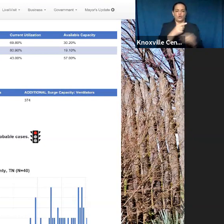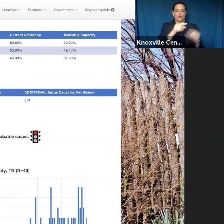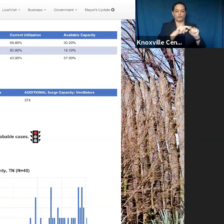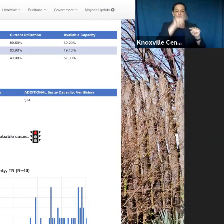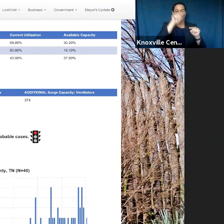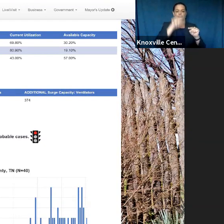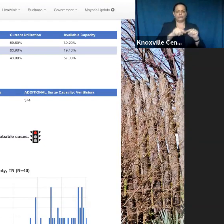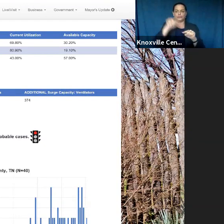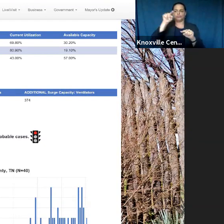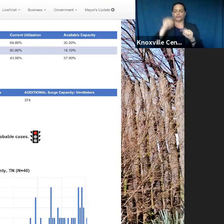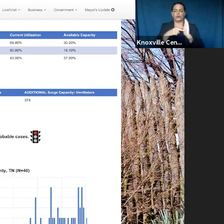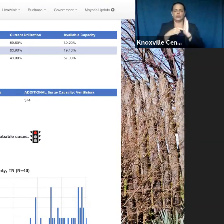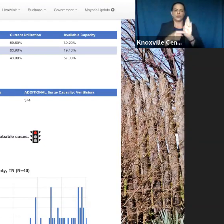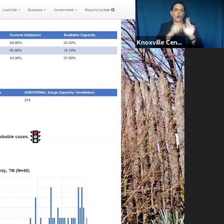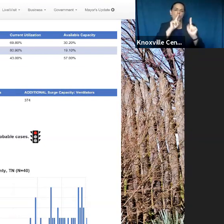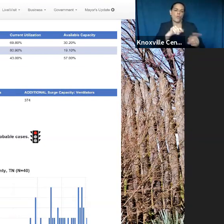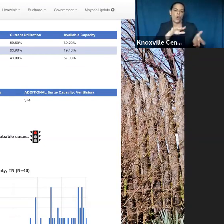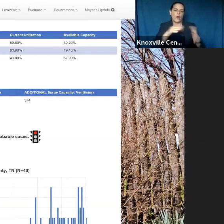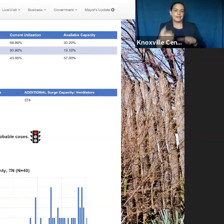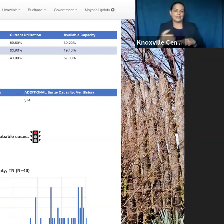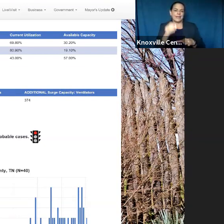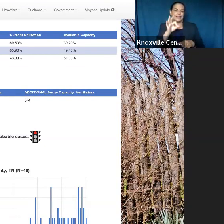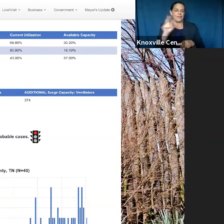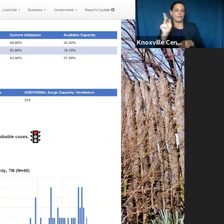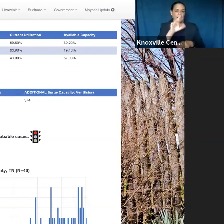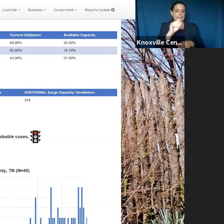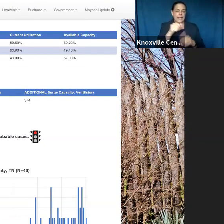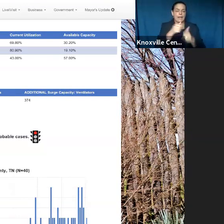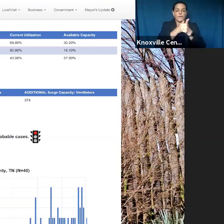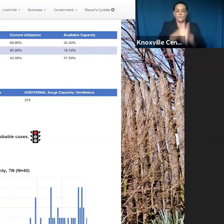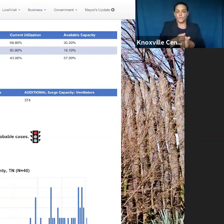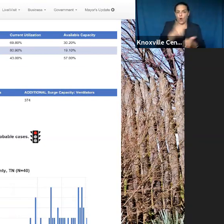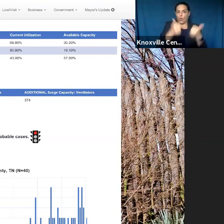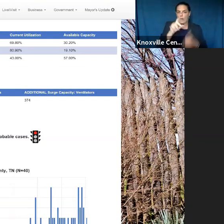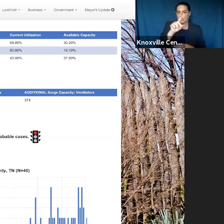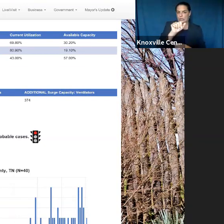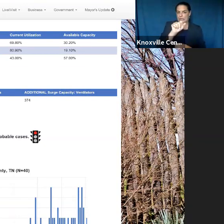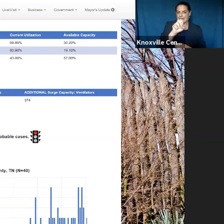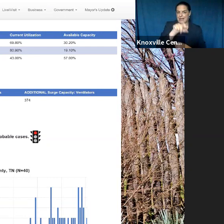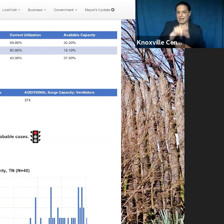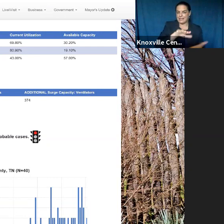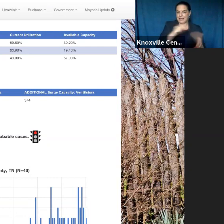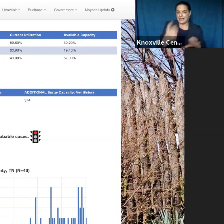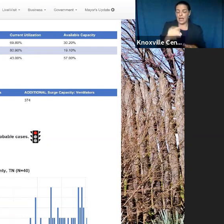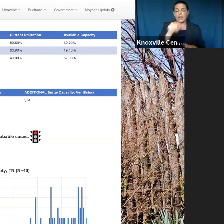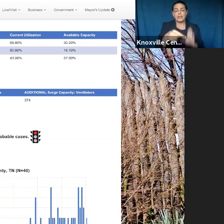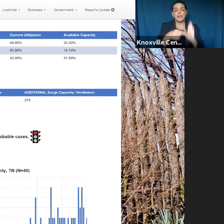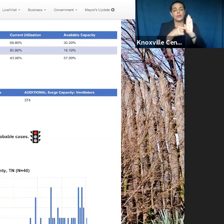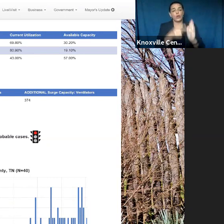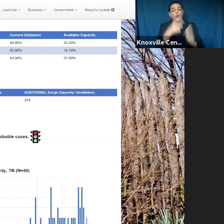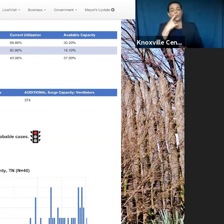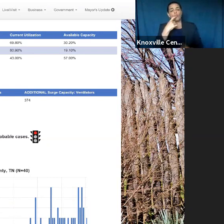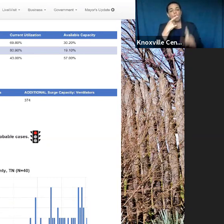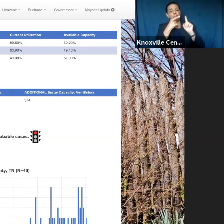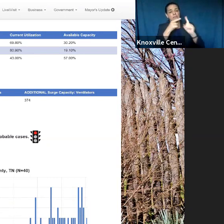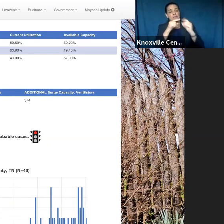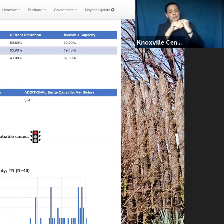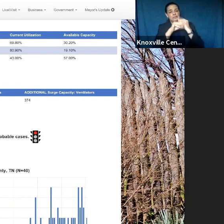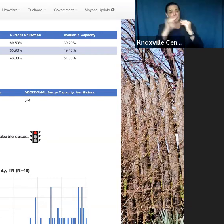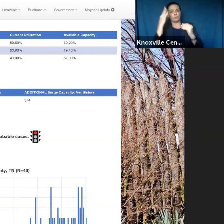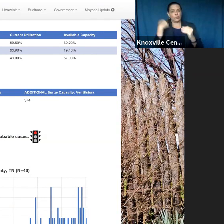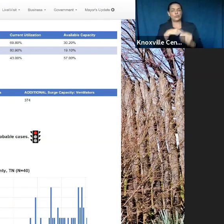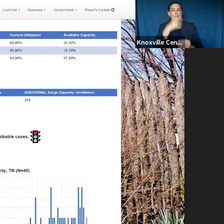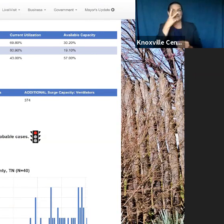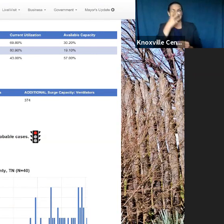reported deaths of Knox County residents by date of death. This benchmark is represented as red because we have seen a statistically